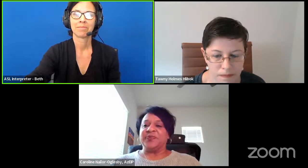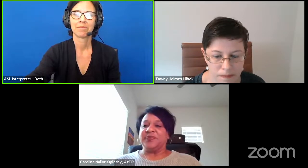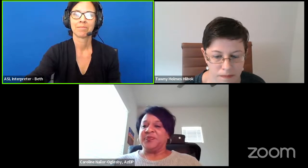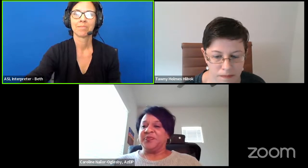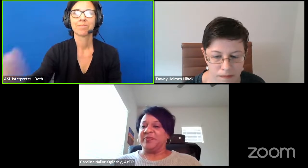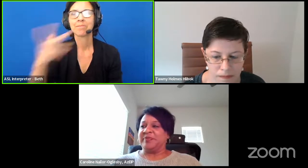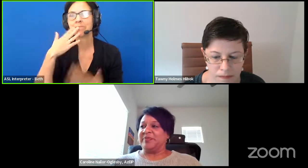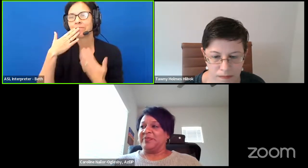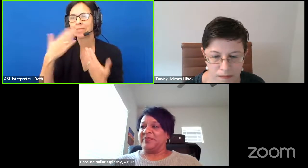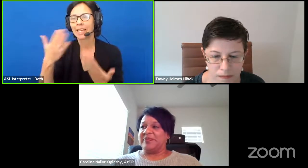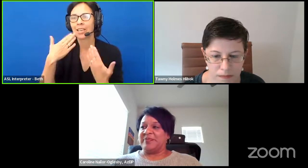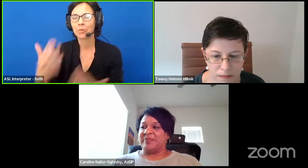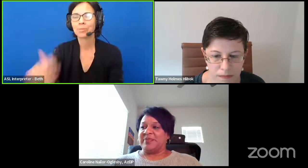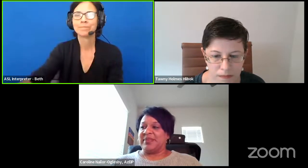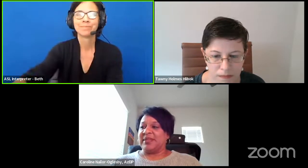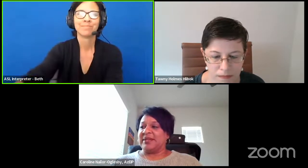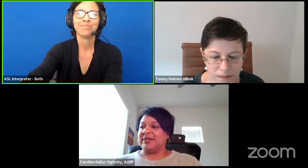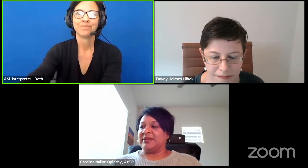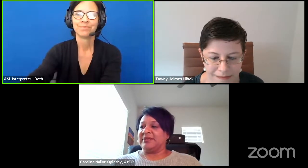Thank you.